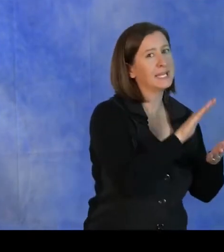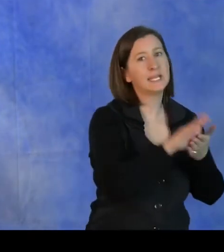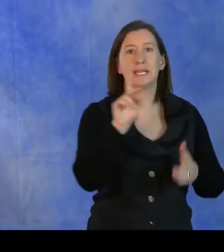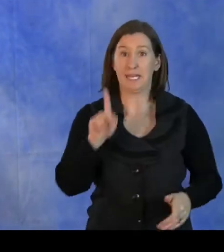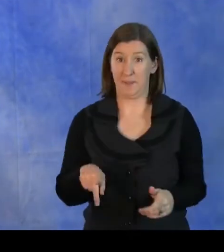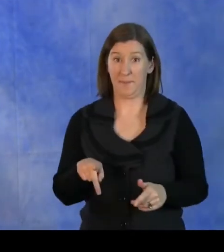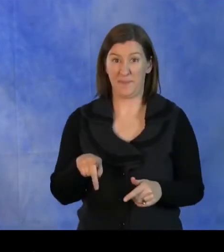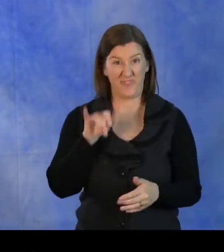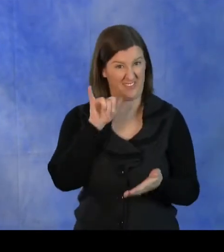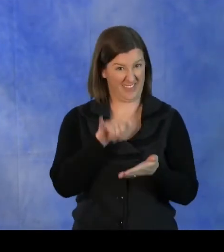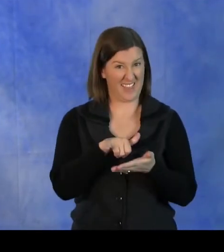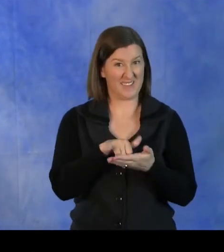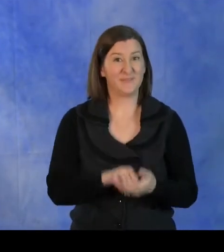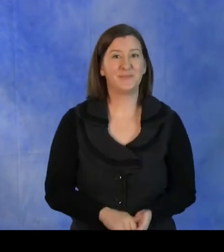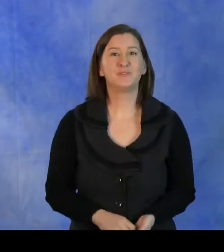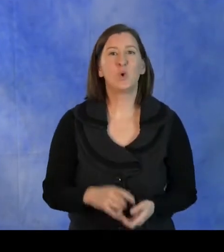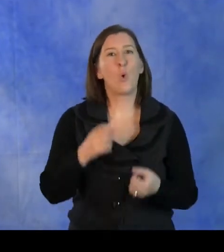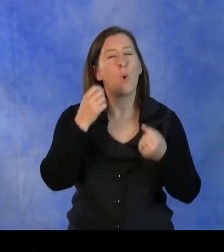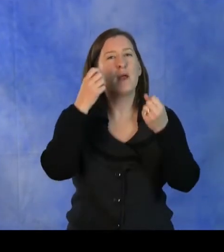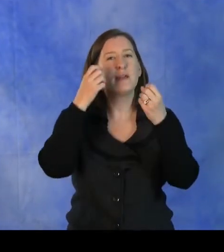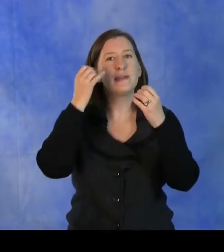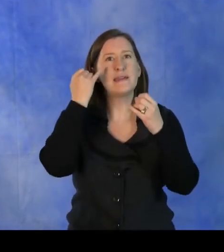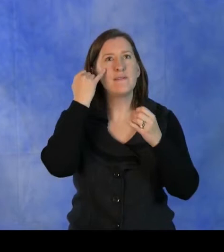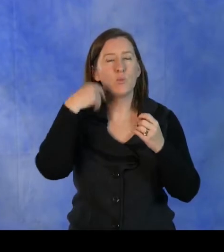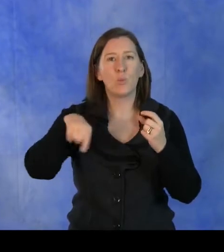singing, and I'm supposed to be cleaning.